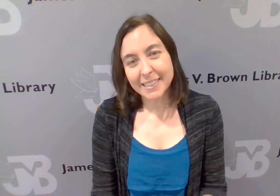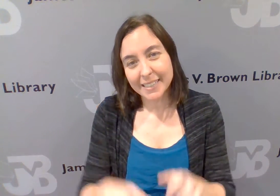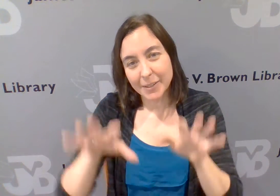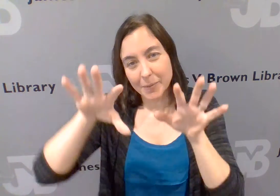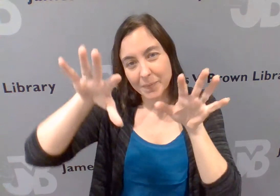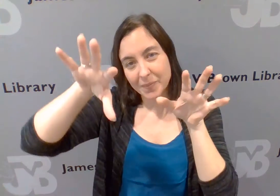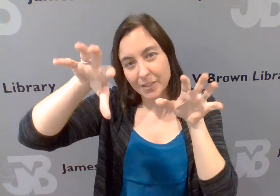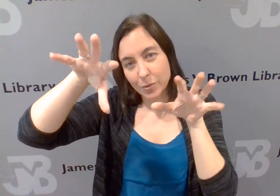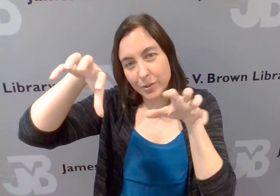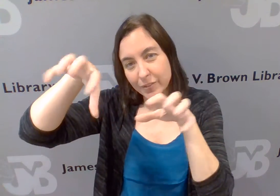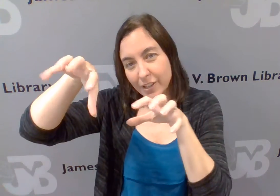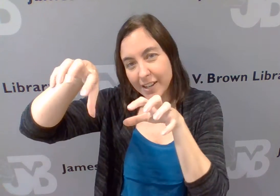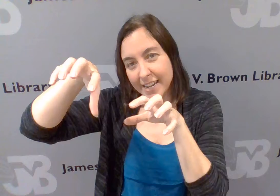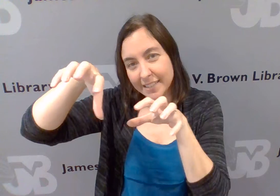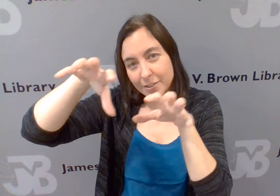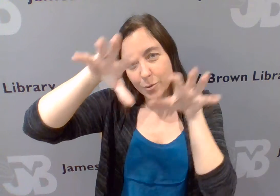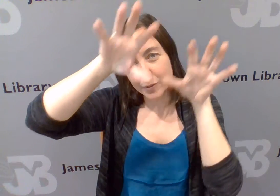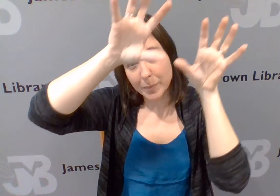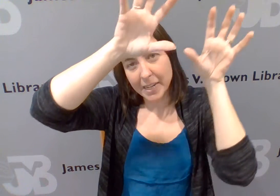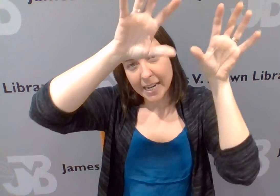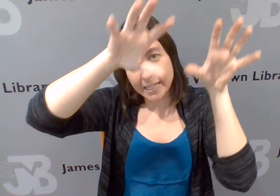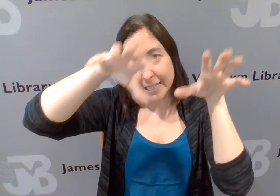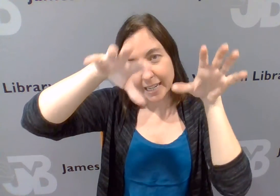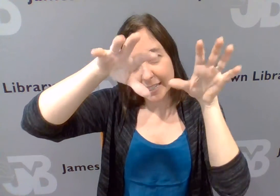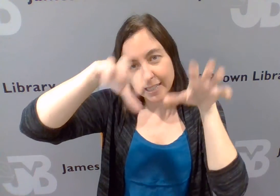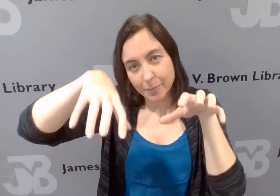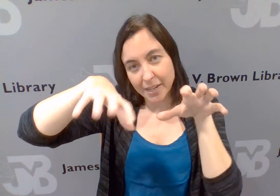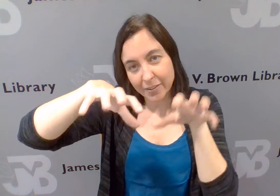is sort of claw hands, two of them, and then kind of come down.